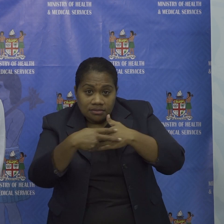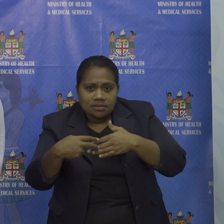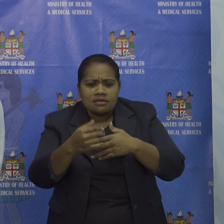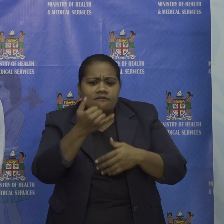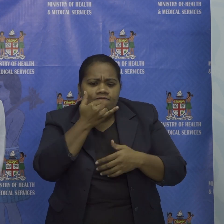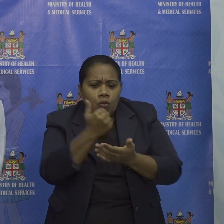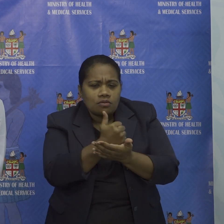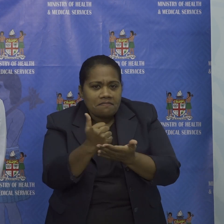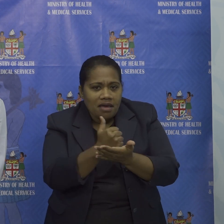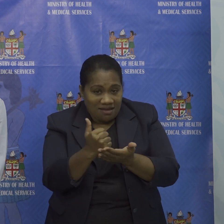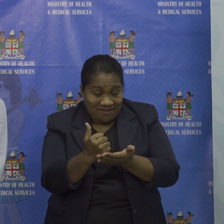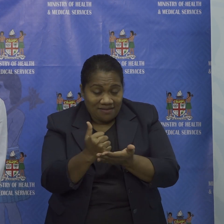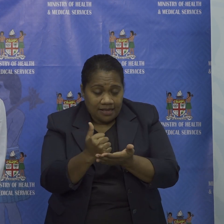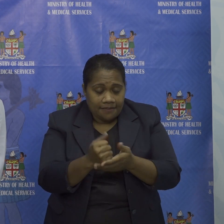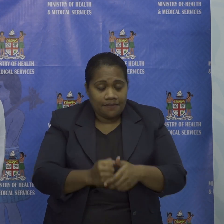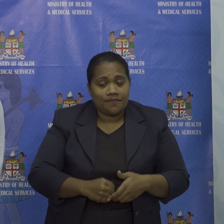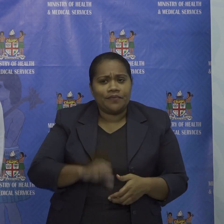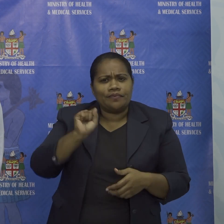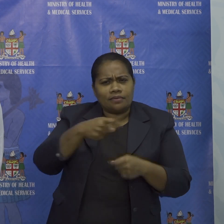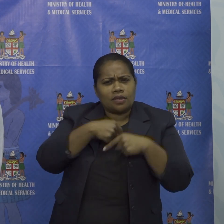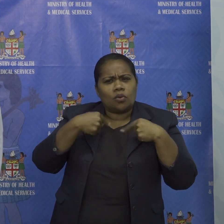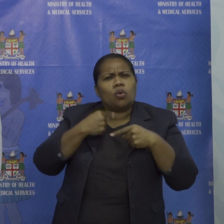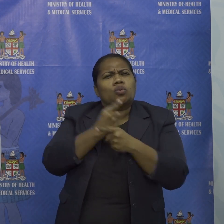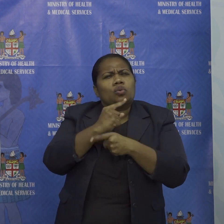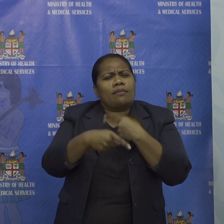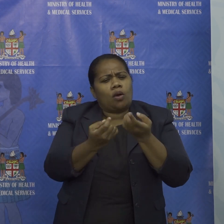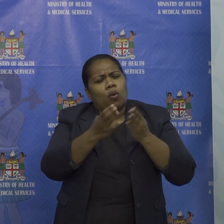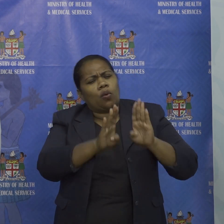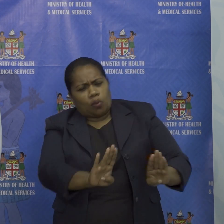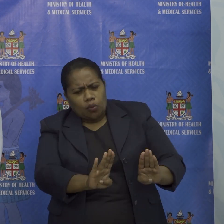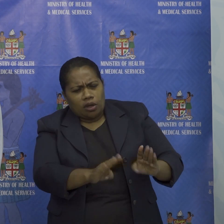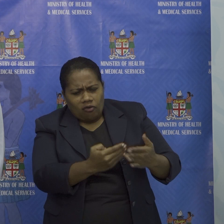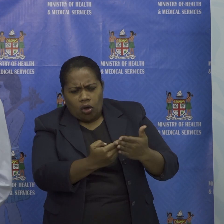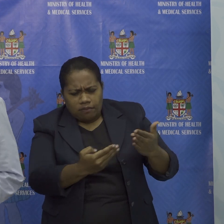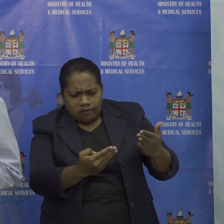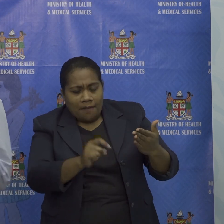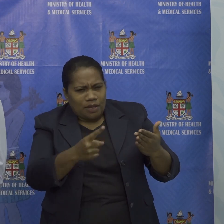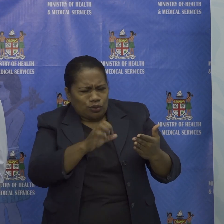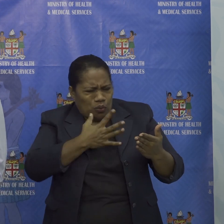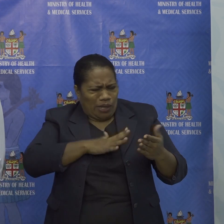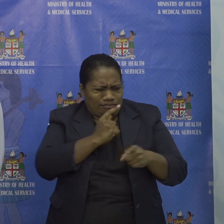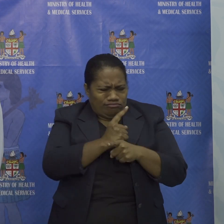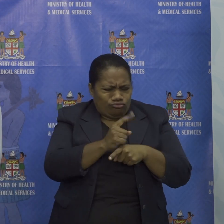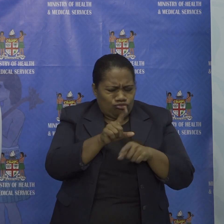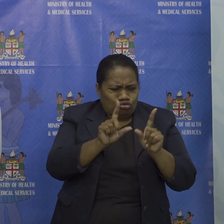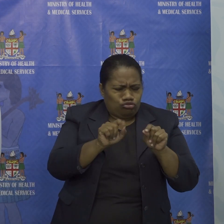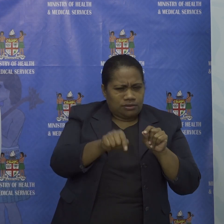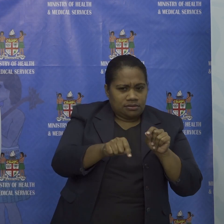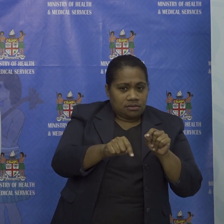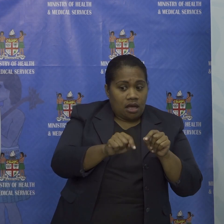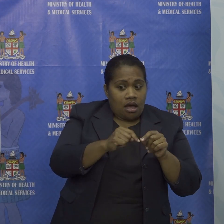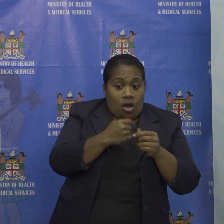We were not going to do we were talking about the lockdown for a while, but we didn't want to do it until we actually knew that it's going to be